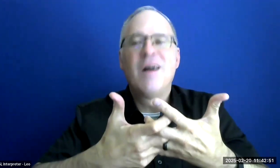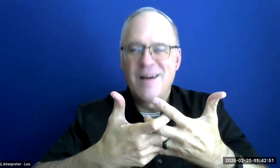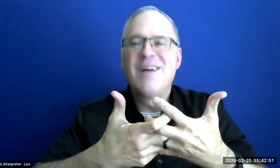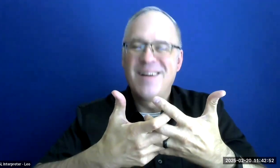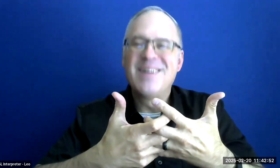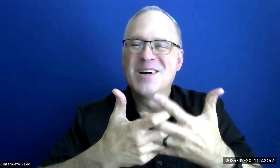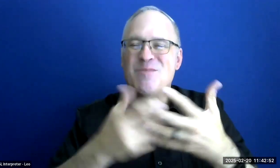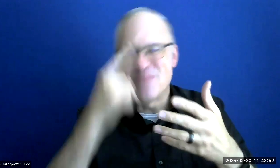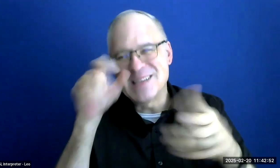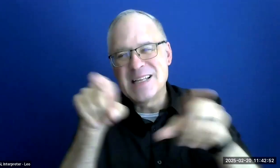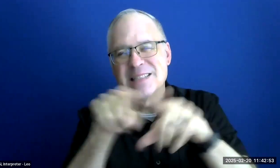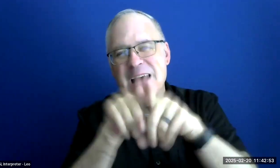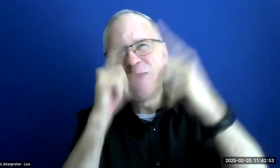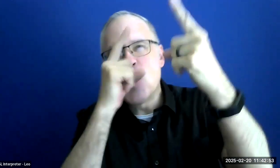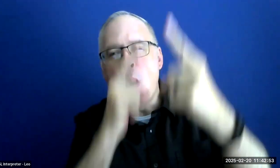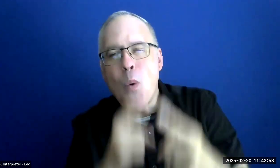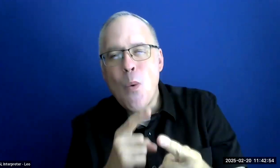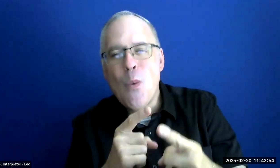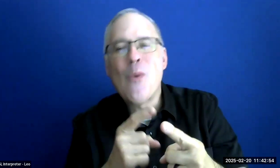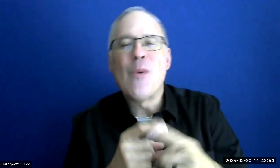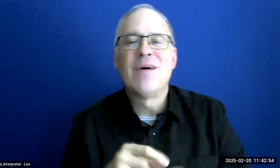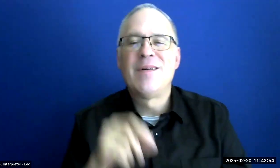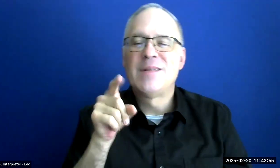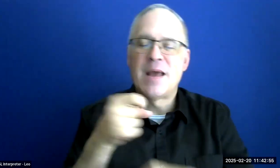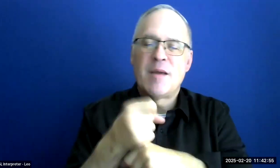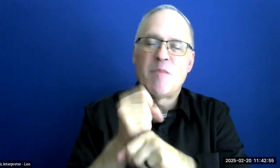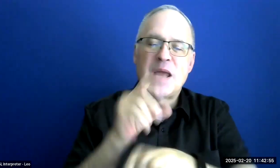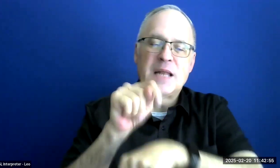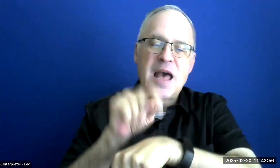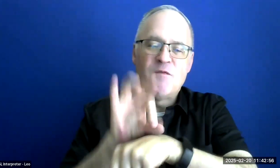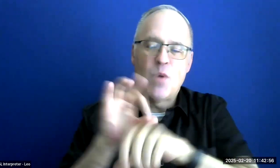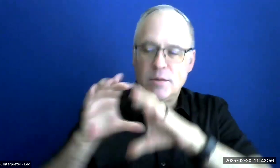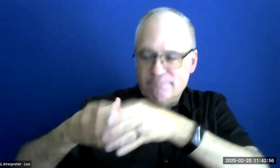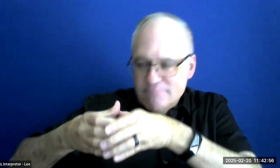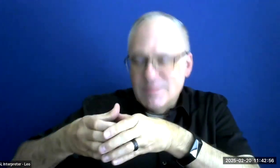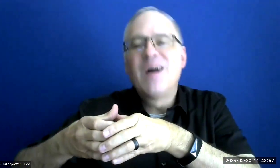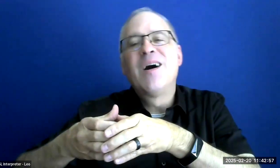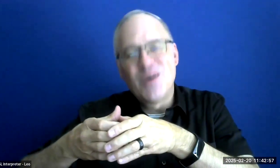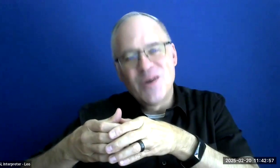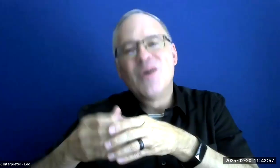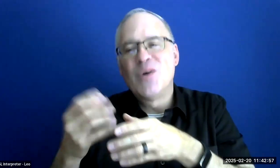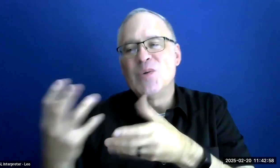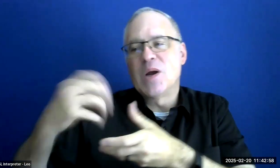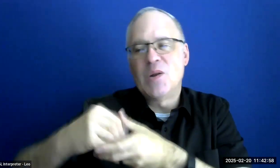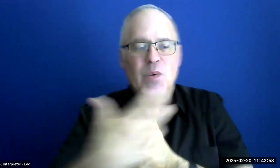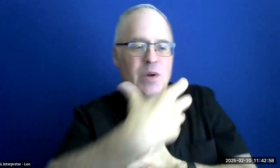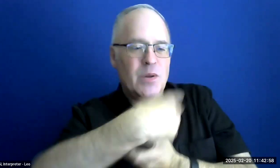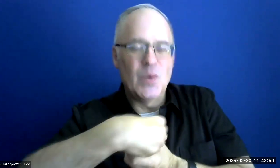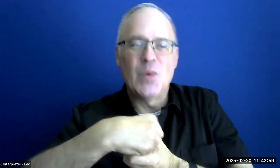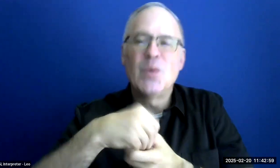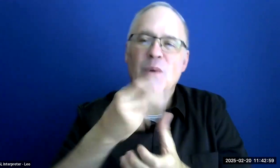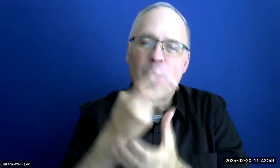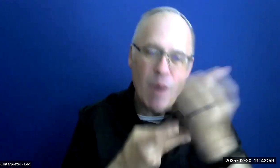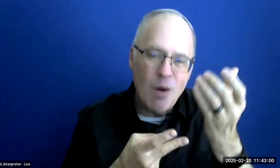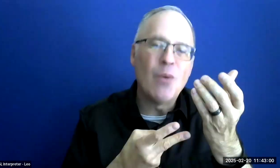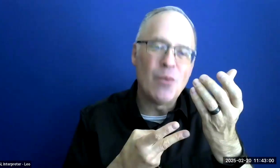setting the same goals. So the Standing Committee created a task force that included folks who helped draft the Christmas Covenant, as well as members of the Connectional Table and the